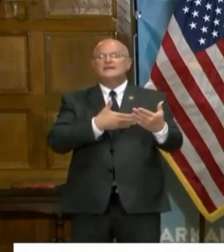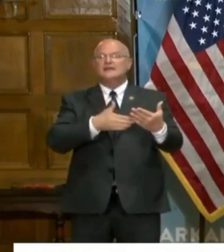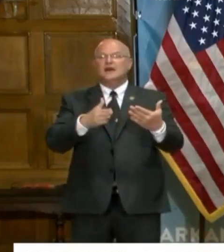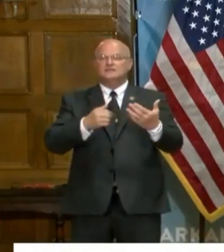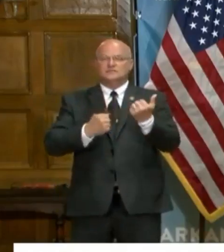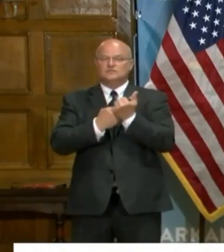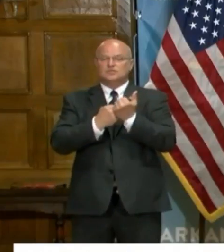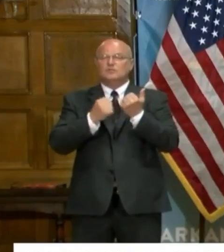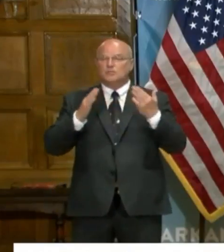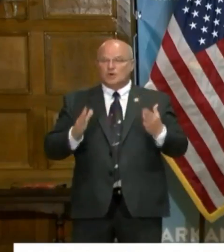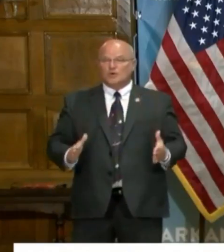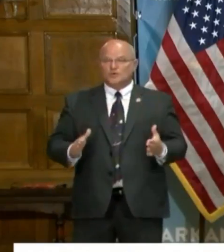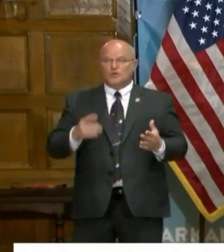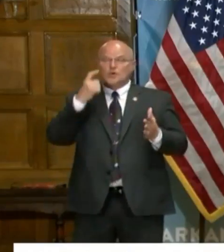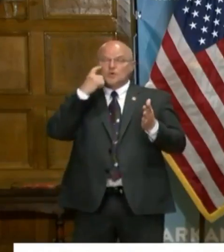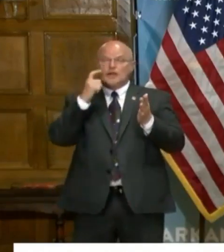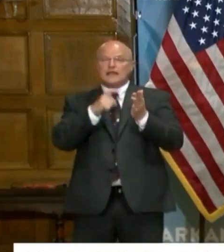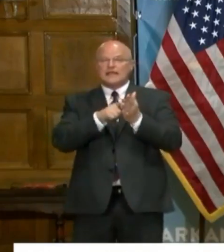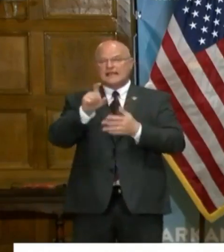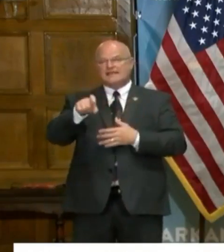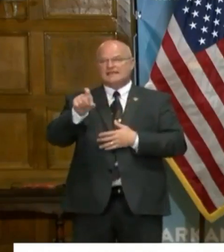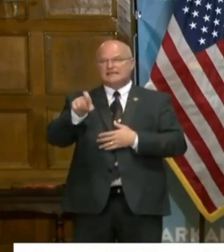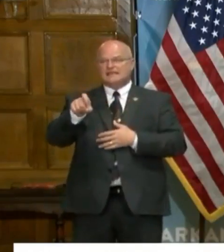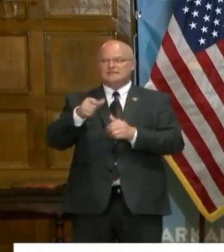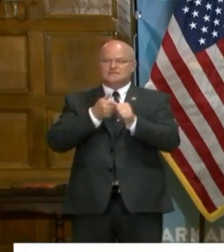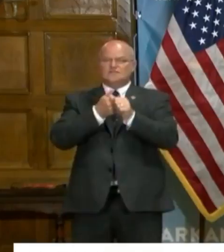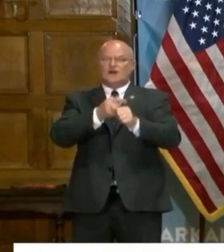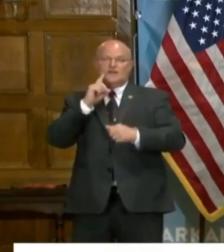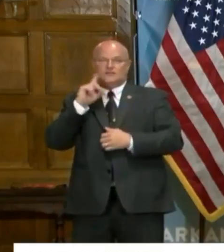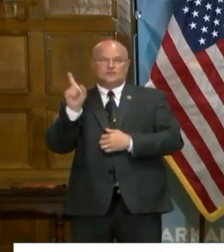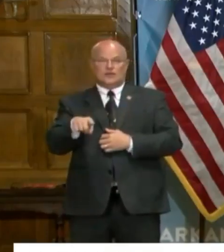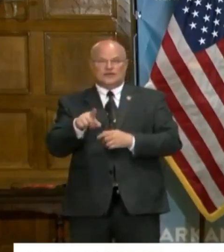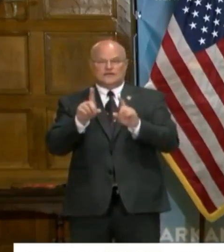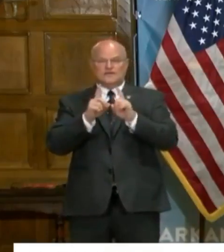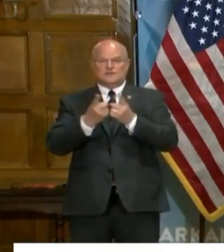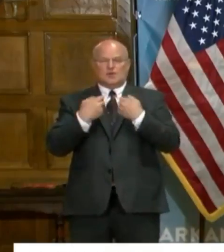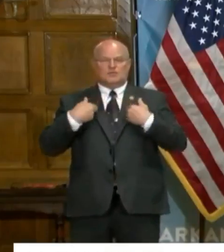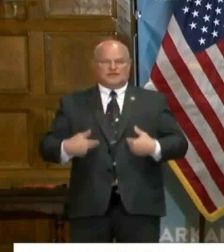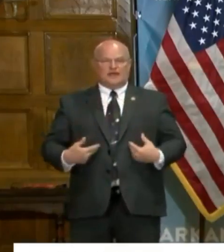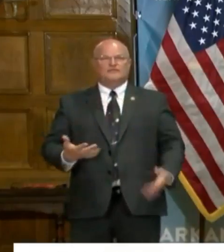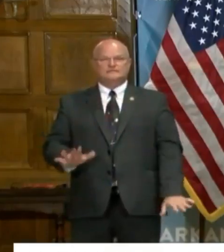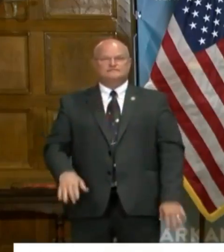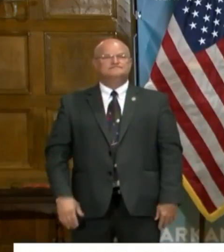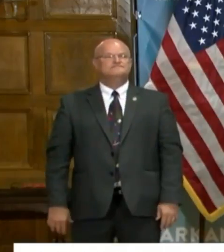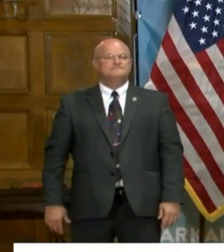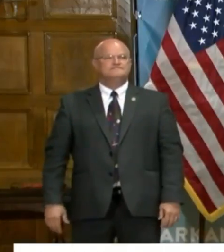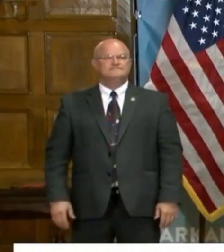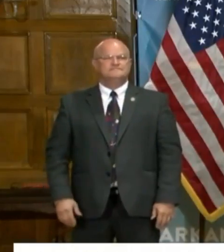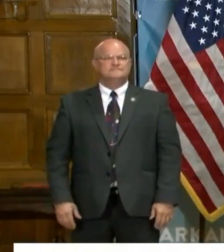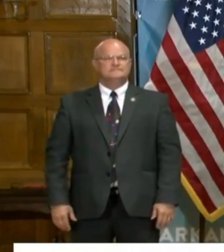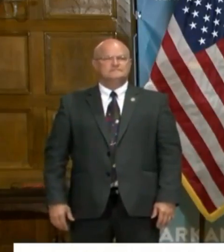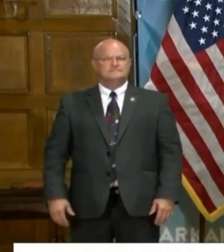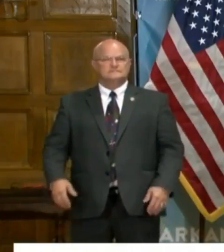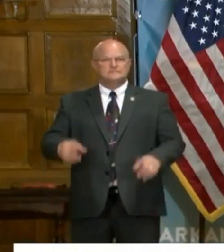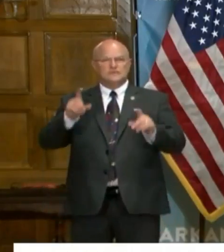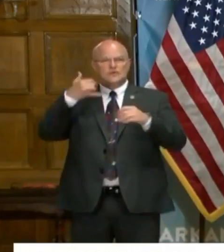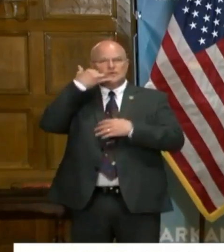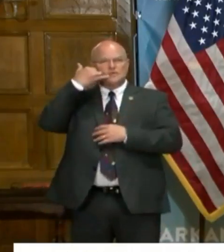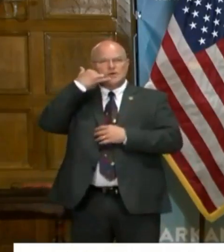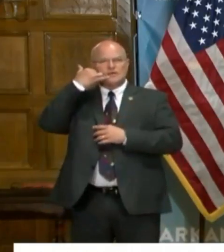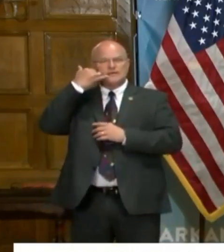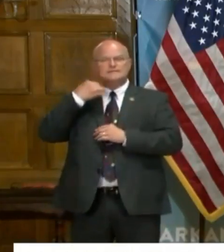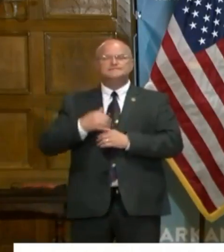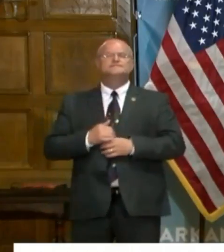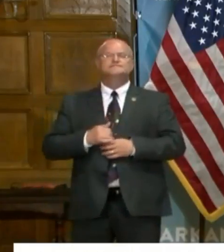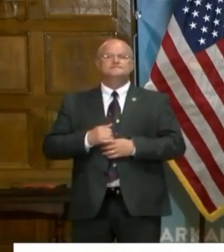concert promoter recognized the need to follow the directives of the Department of Health. Is there a question remotely?